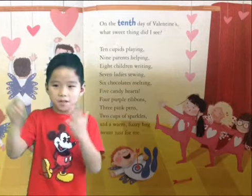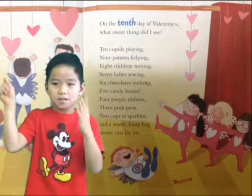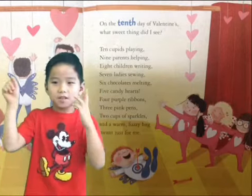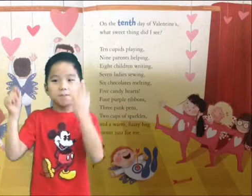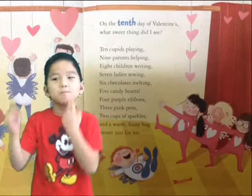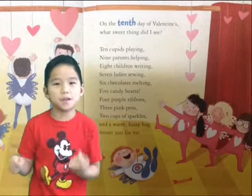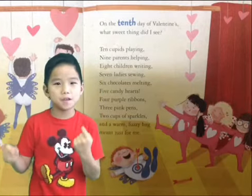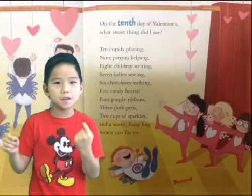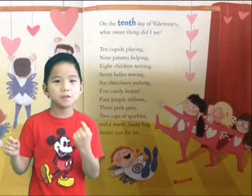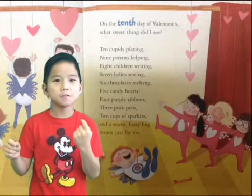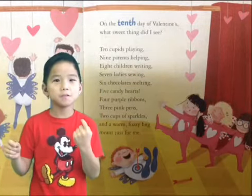pens,